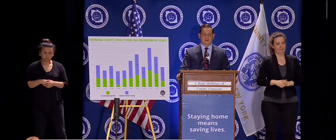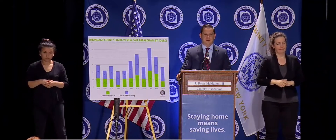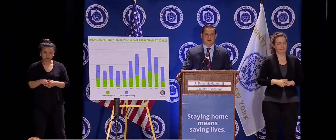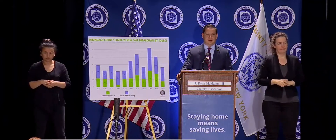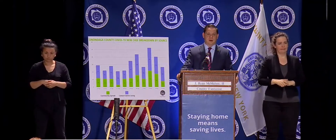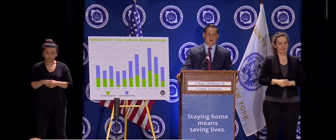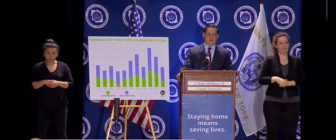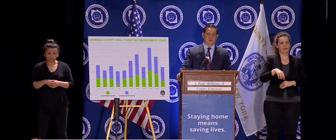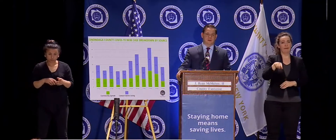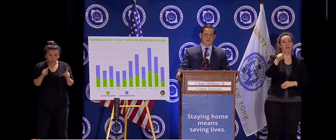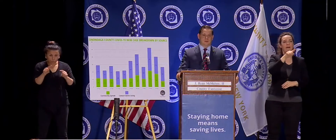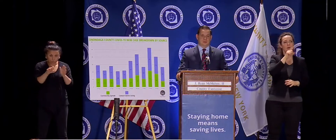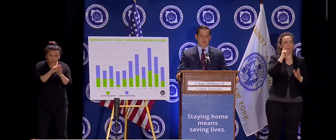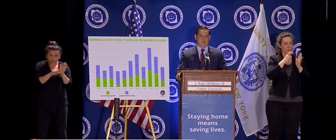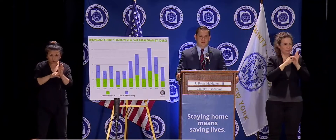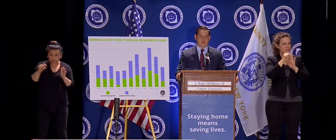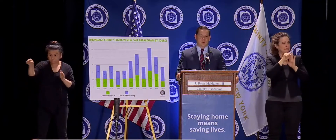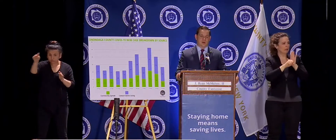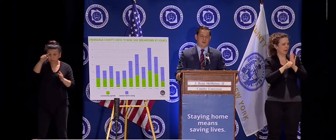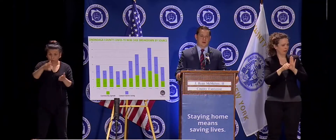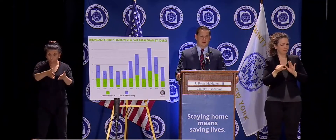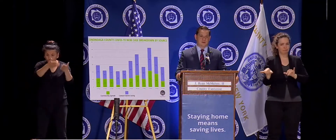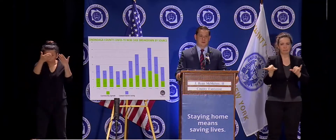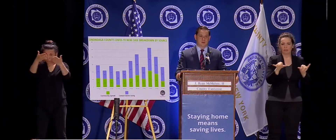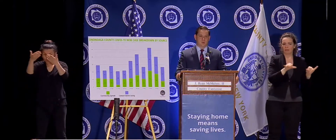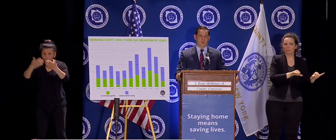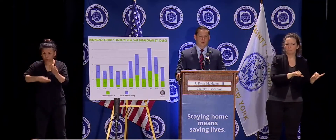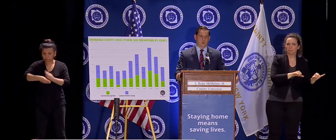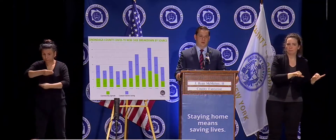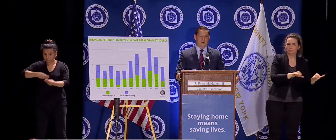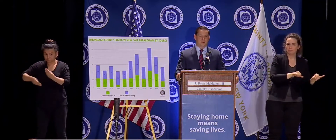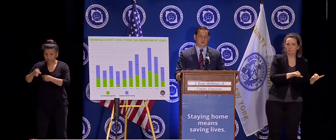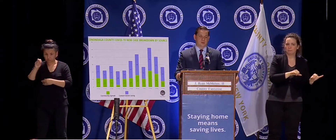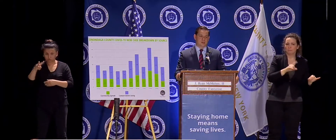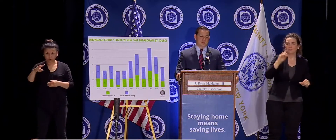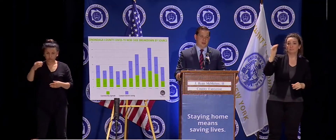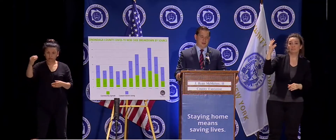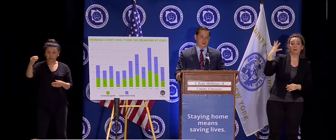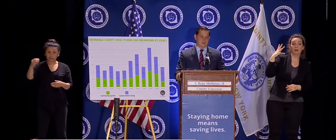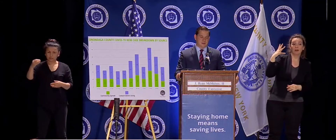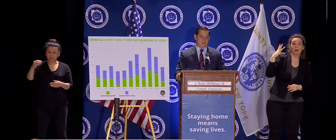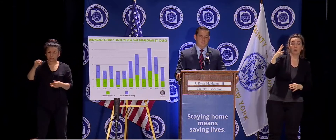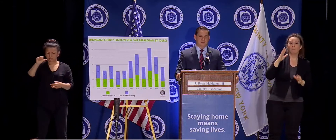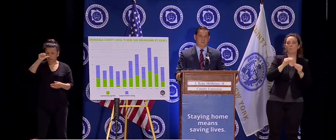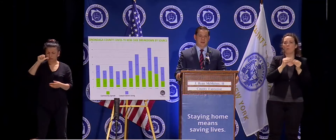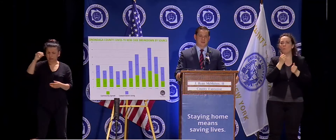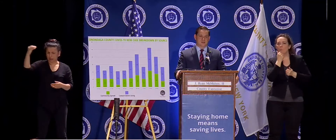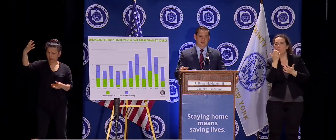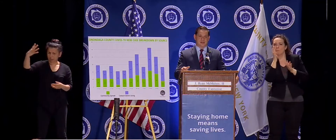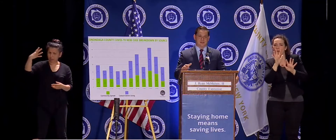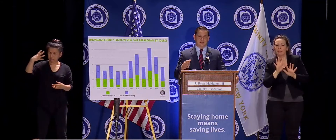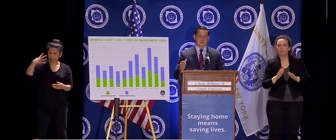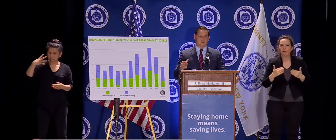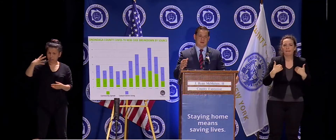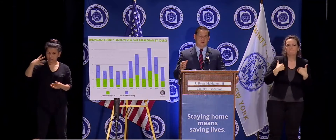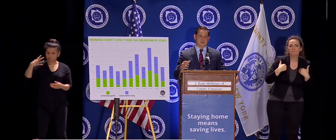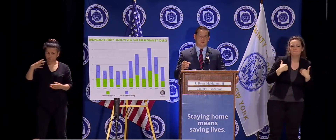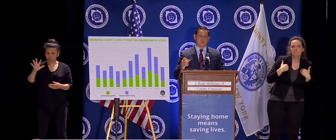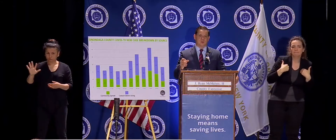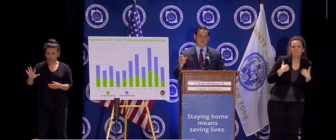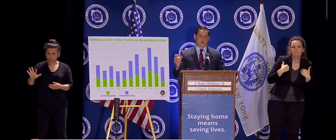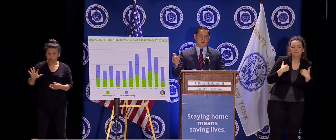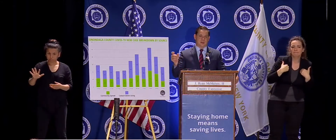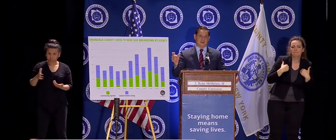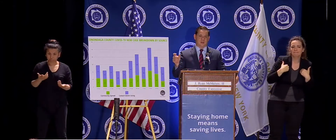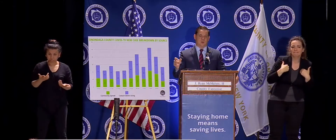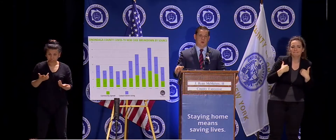have a little bit sunnier weather than us and a little bit warmer weather than us that might suggest that this virus doesn't